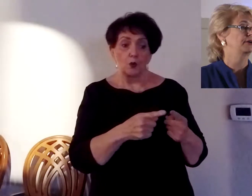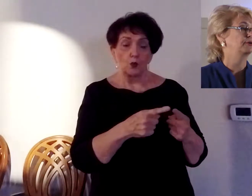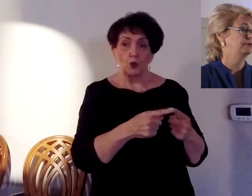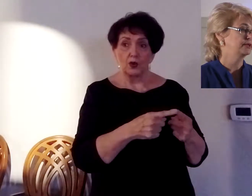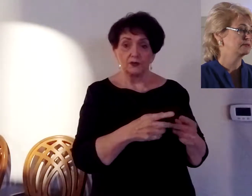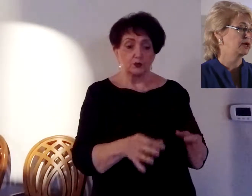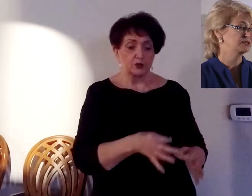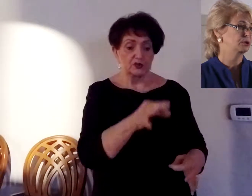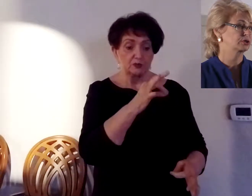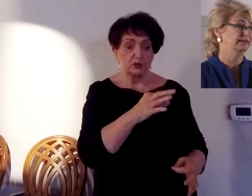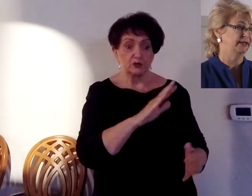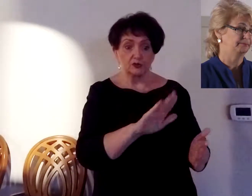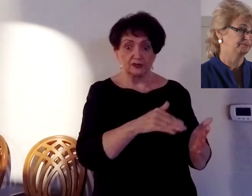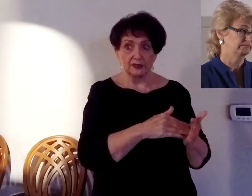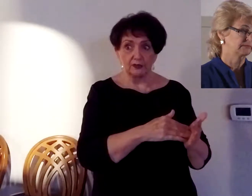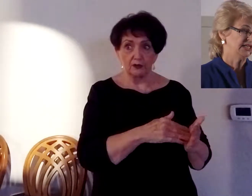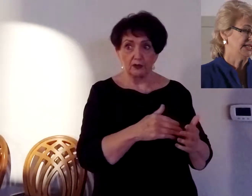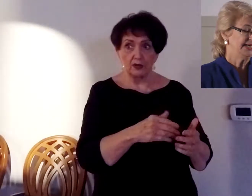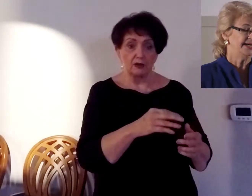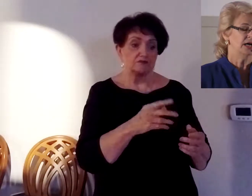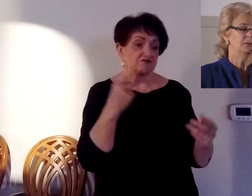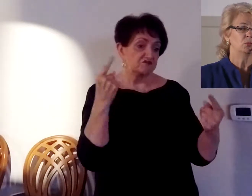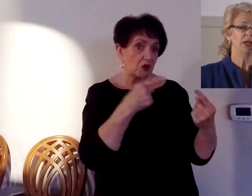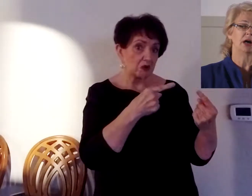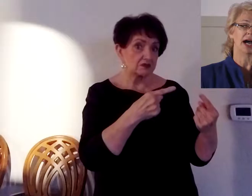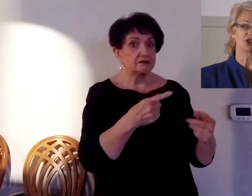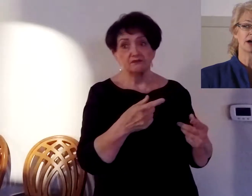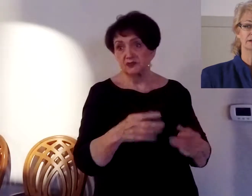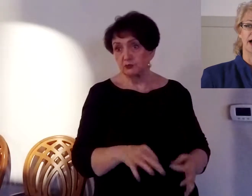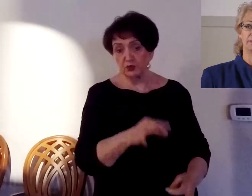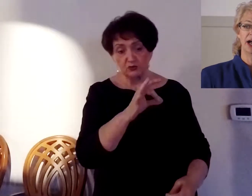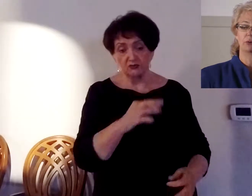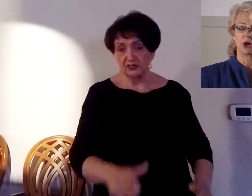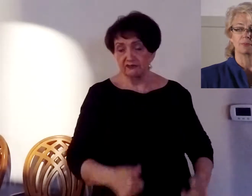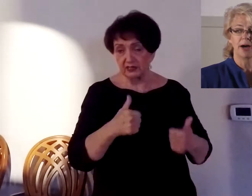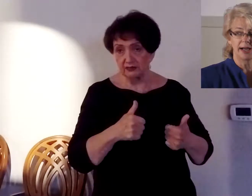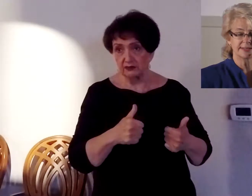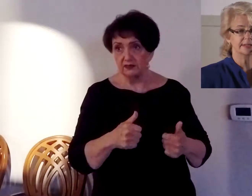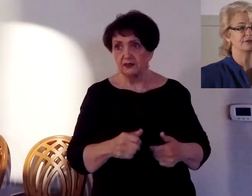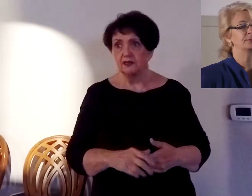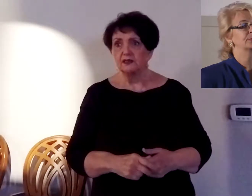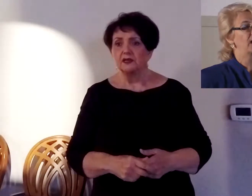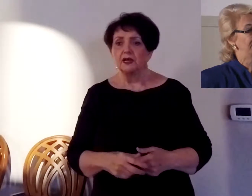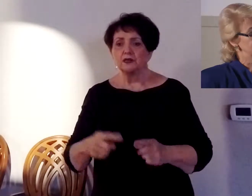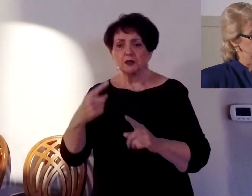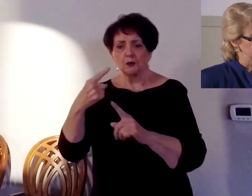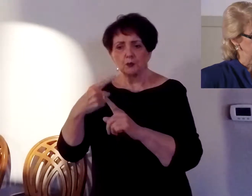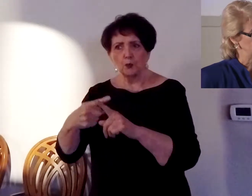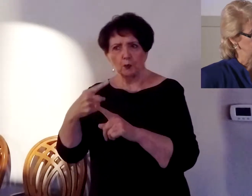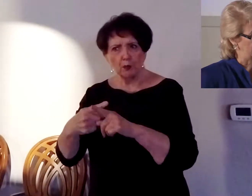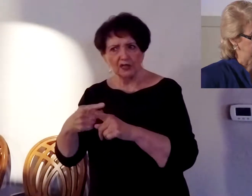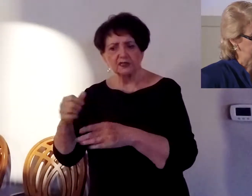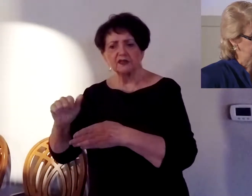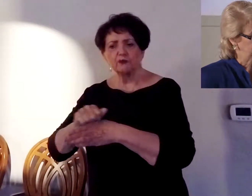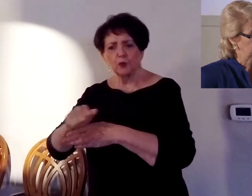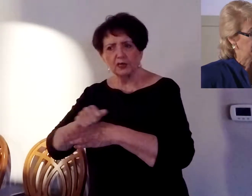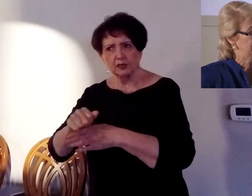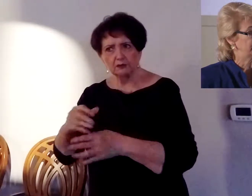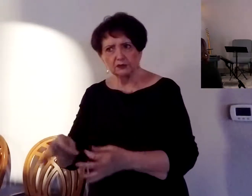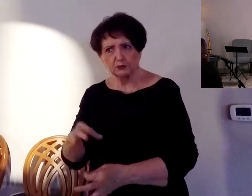spiritual center that's about spiritual living. I talk a lot about we are a positive, practical